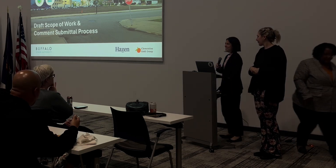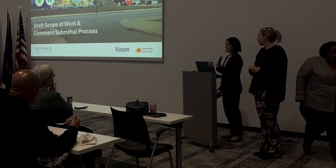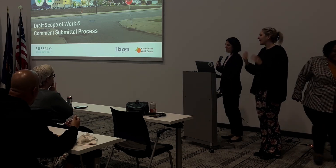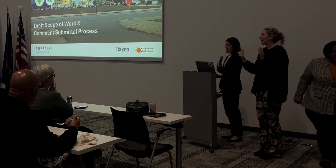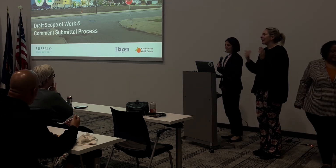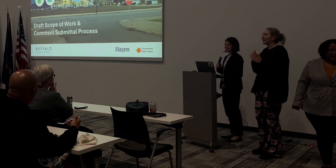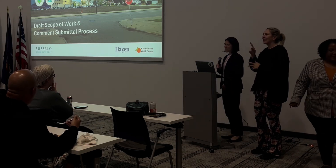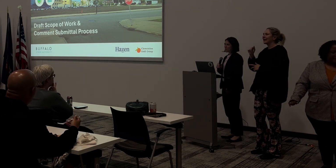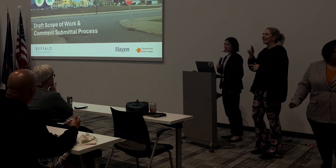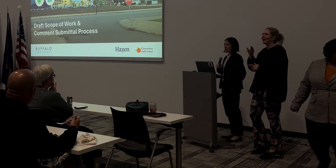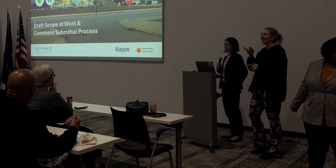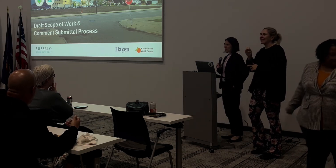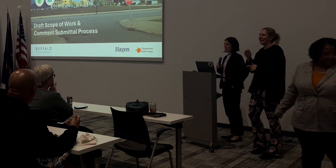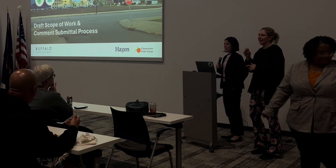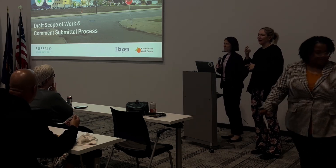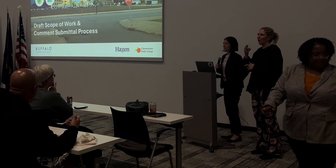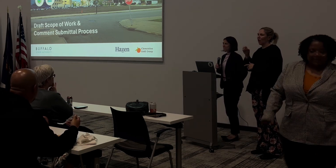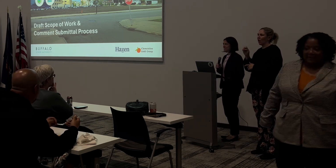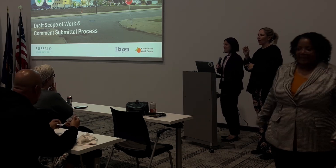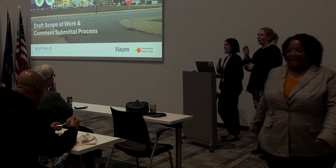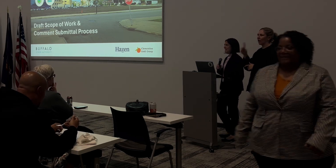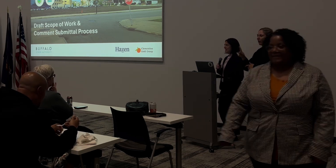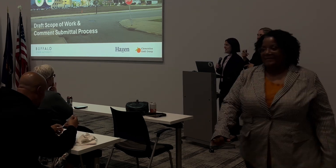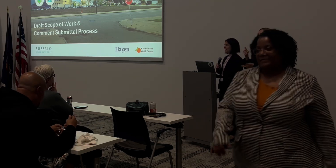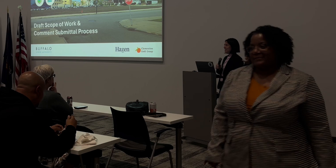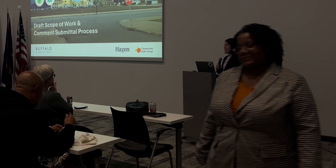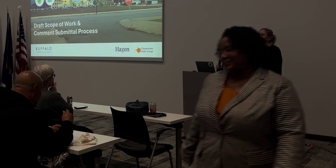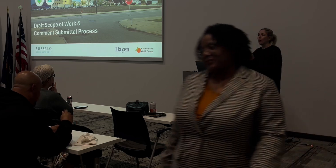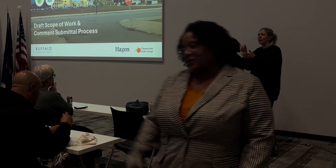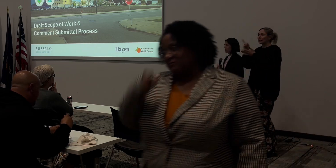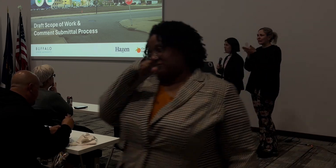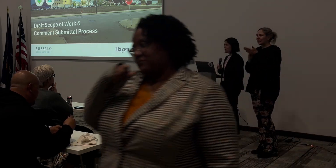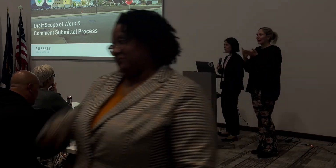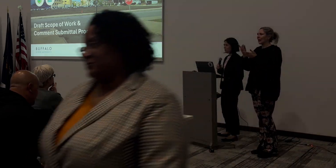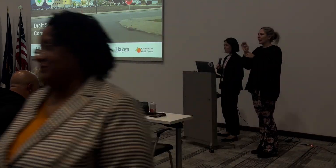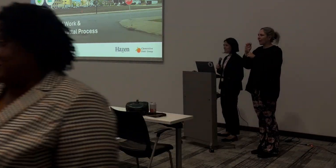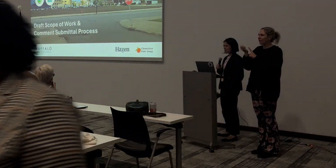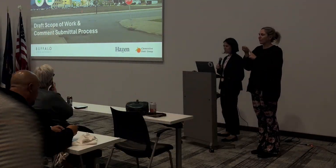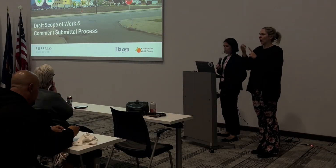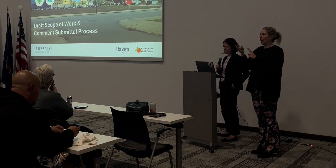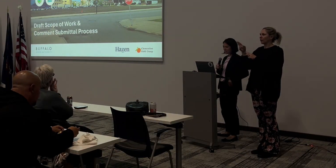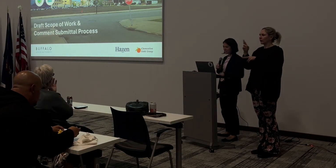Again, Katie Hook from Hazen. We're helping with the design and environmental review